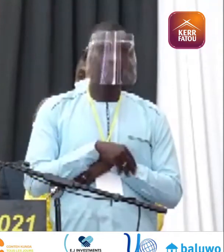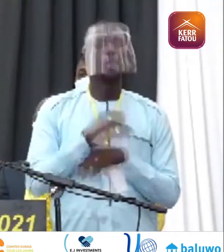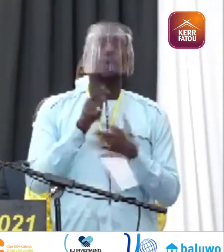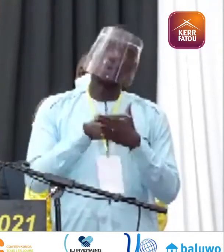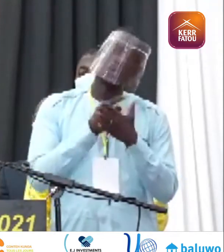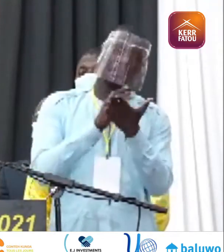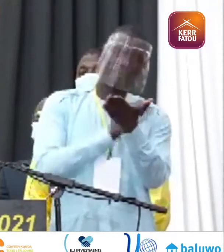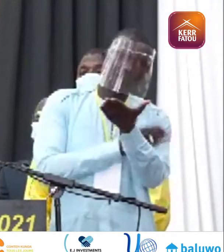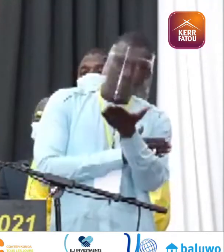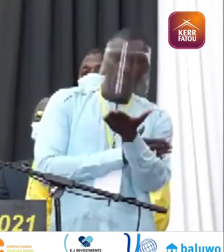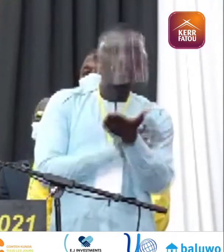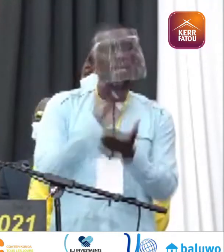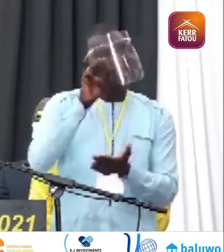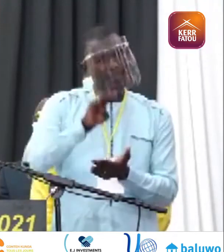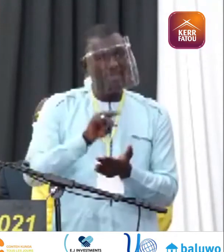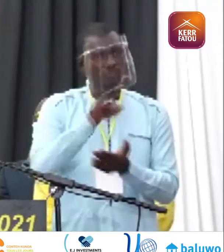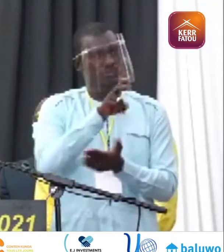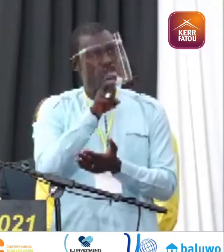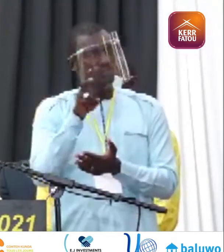March